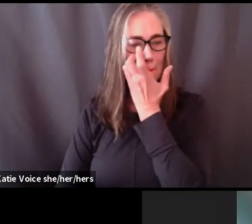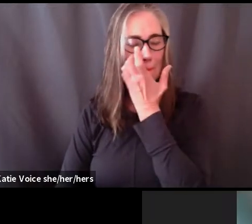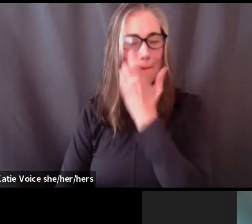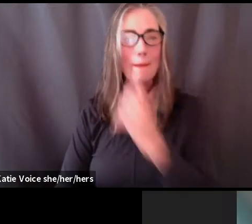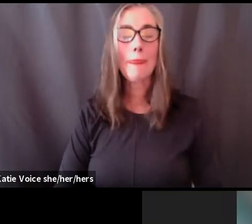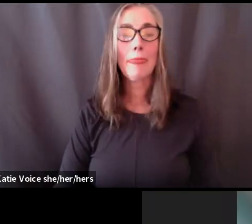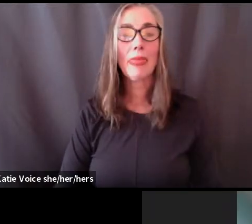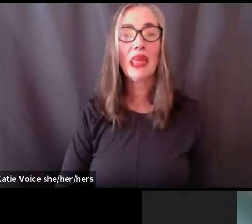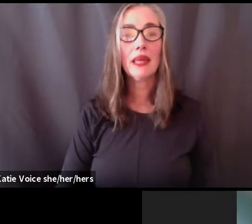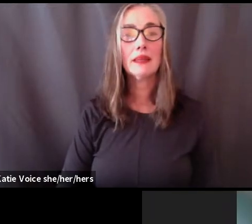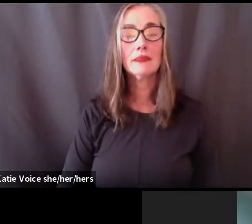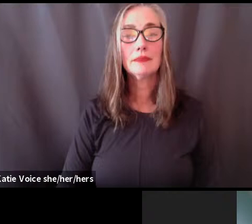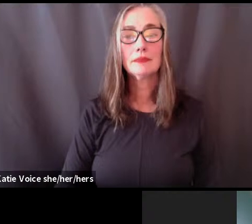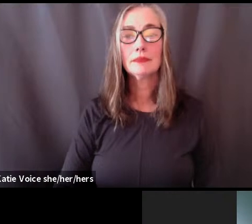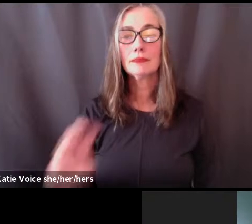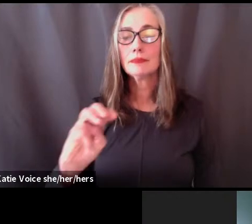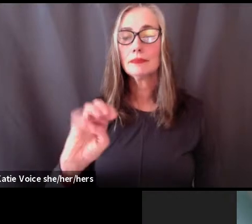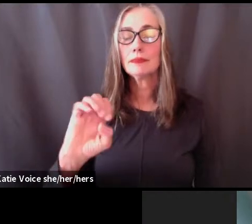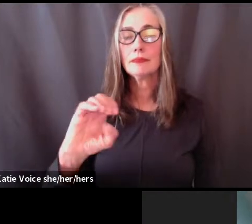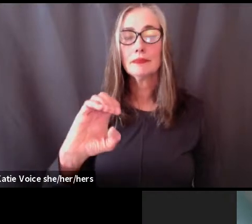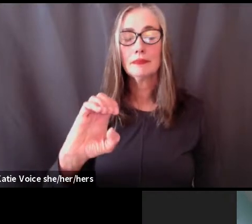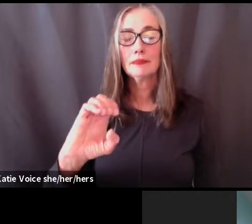Michelle, I'm asking to unmute you.